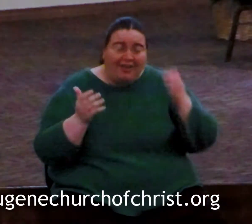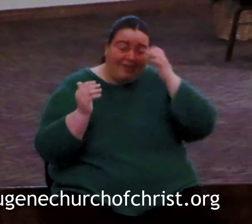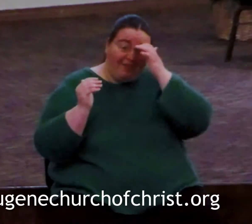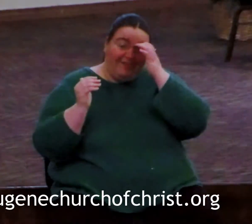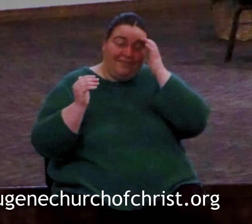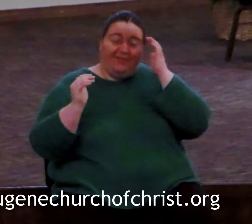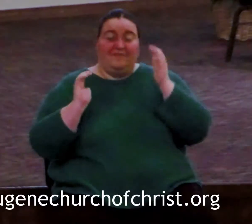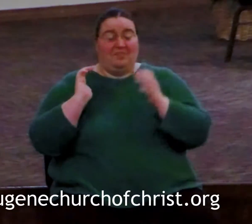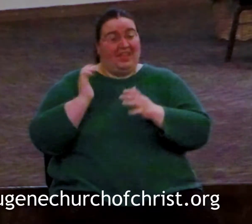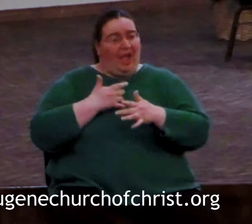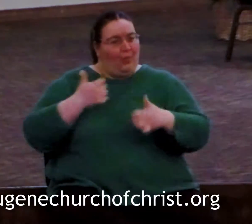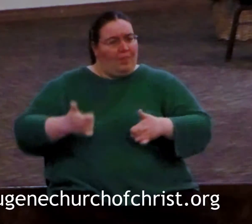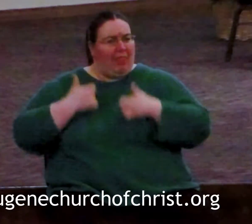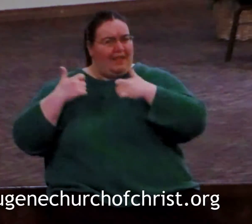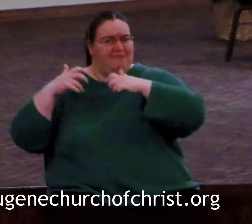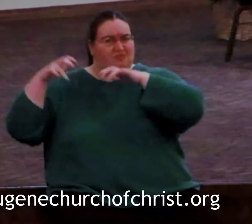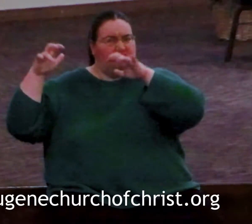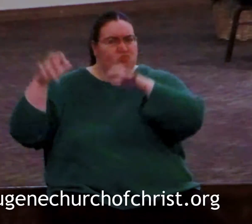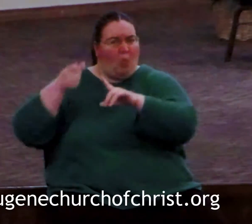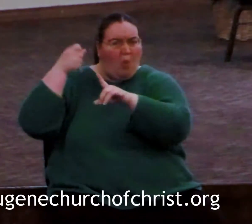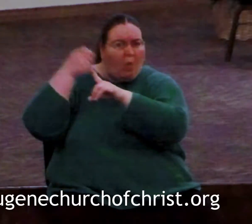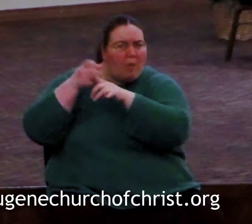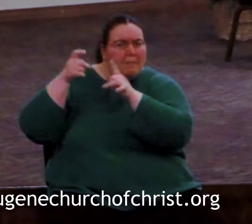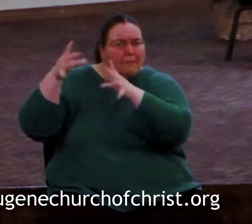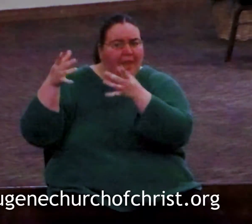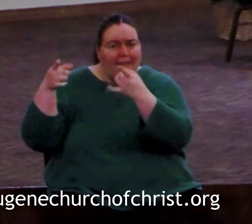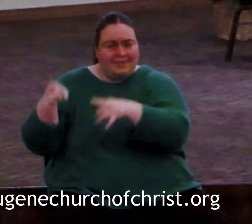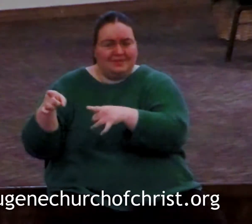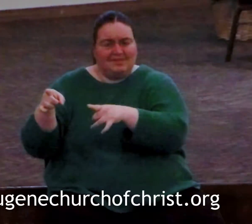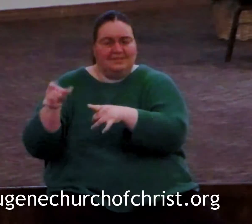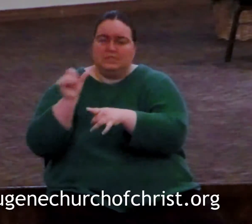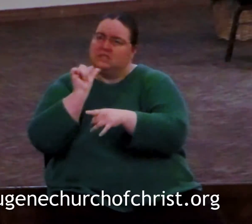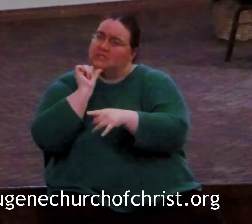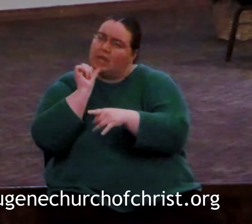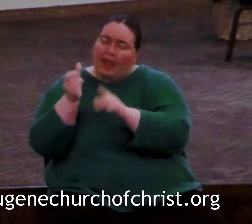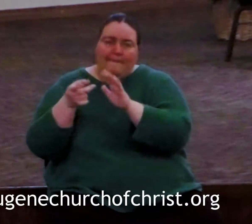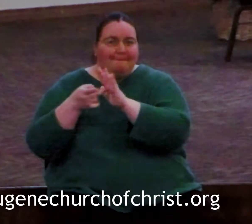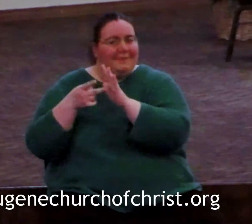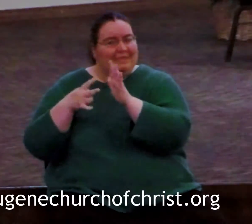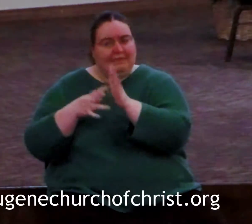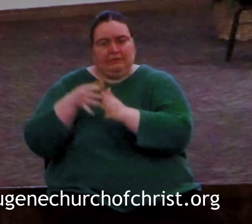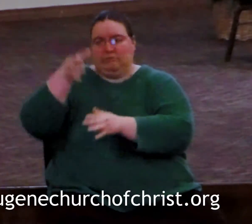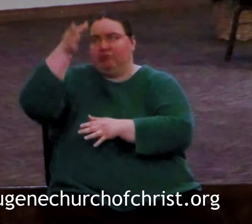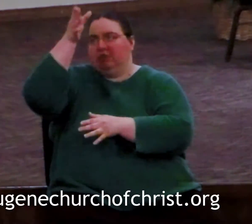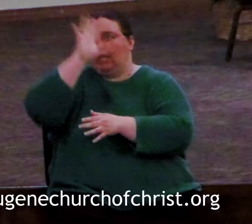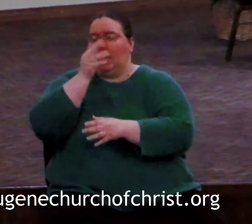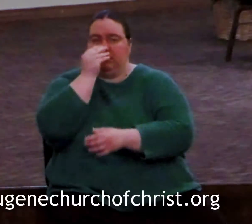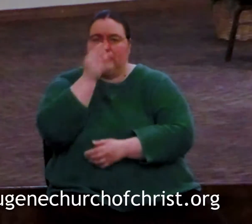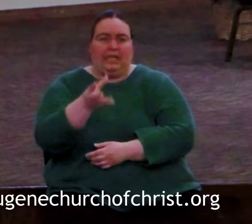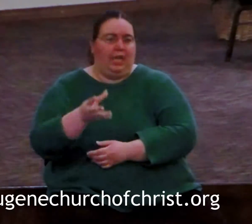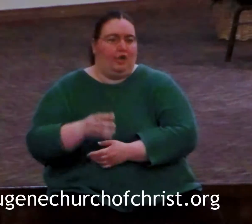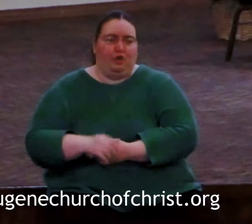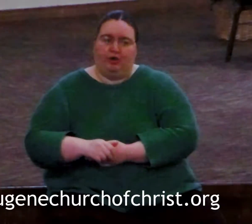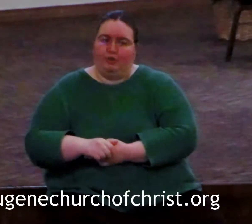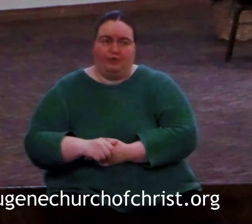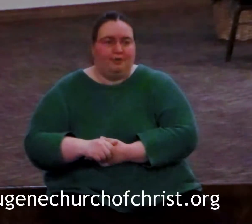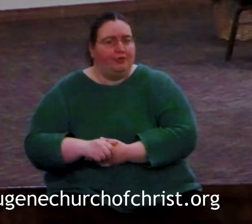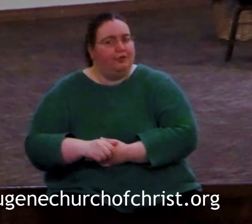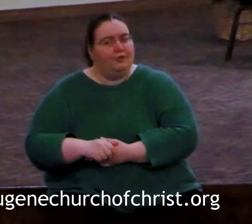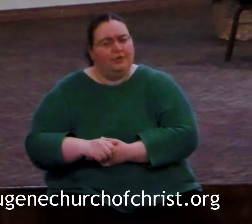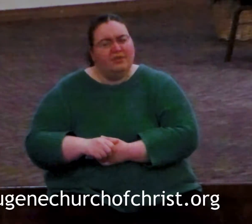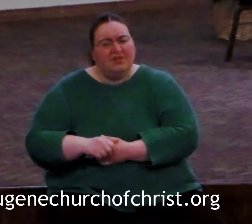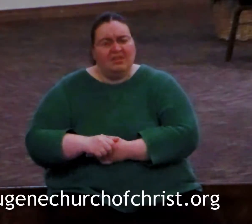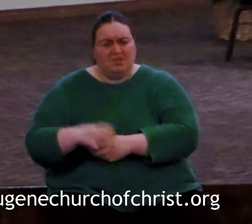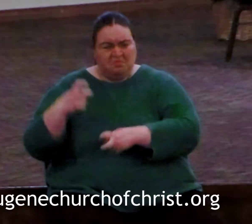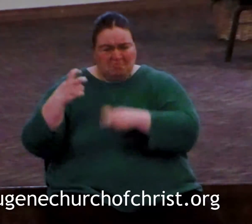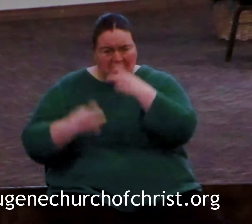storms come along in our own lives, does not mean that God does not care about us. There are going to